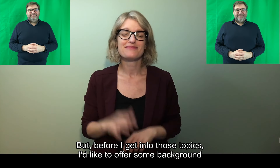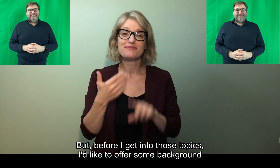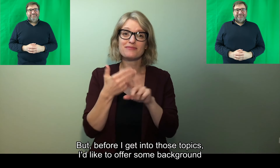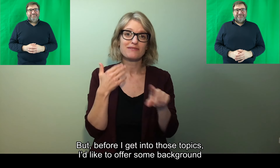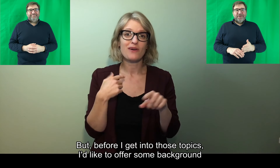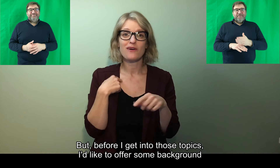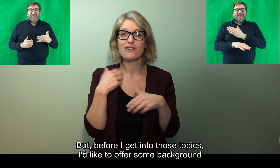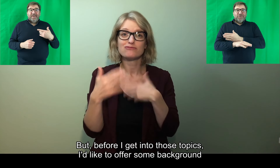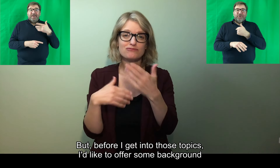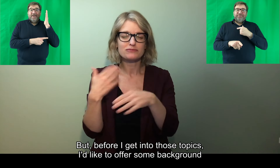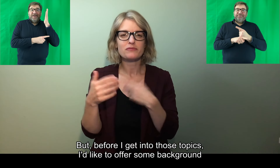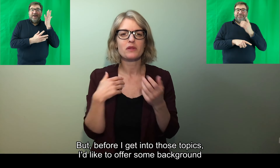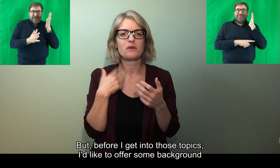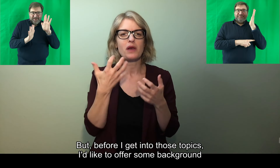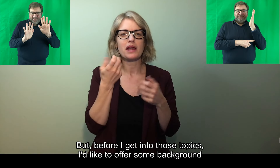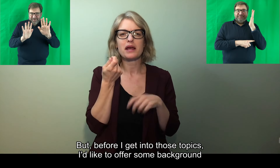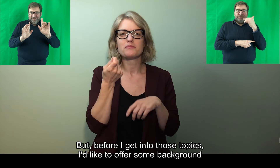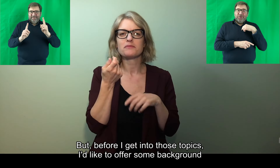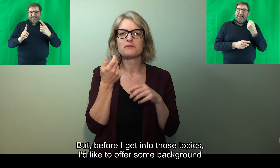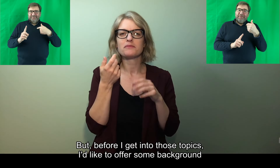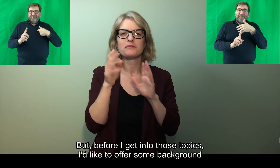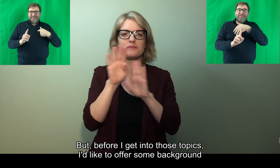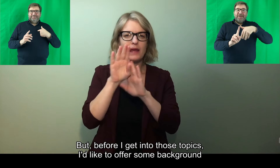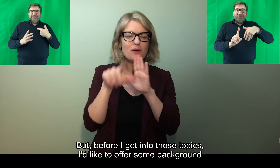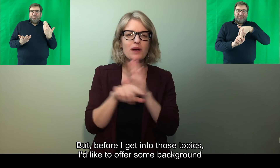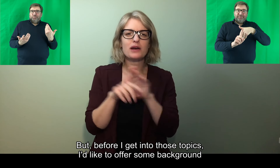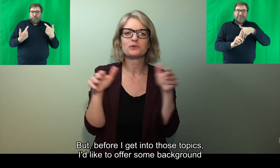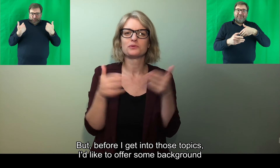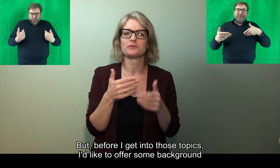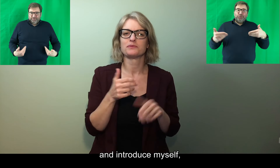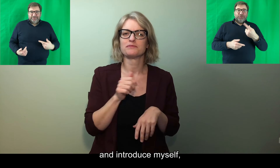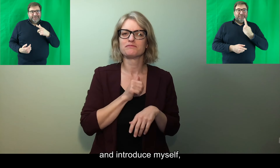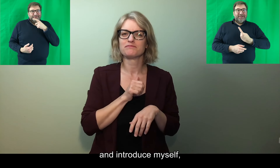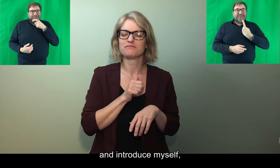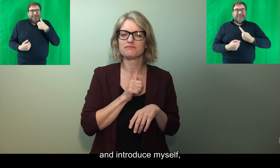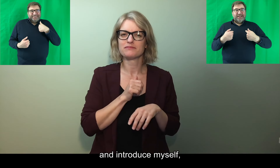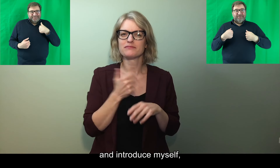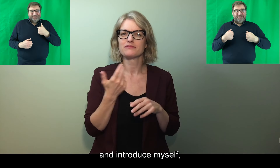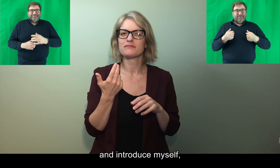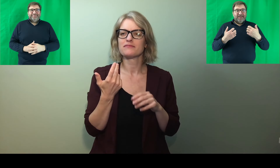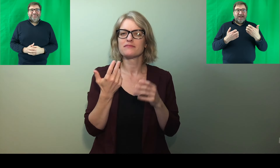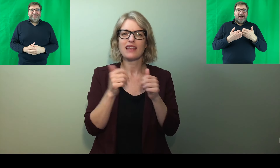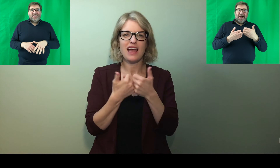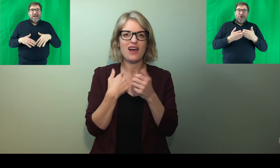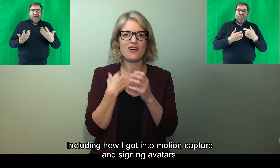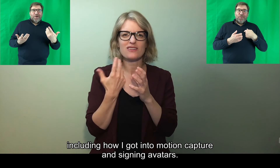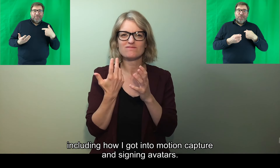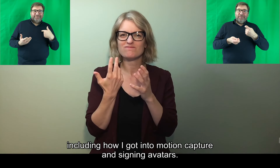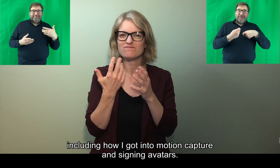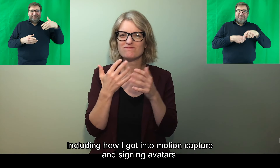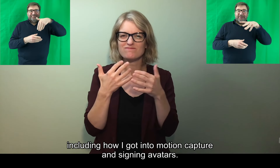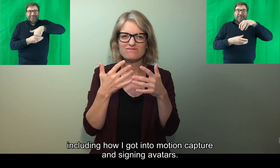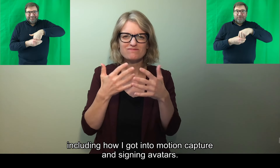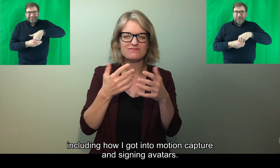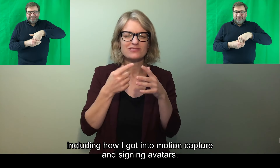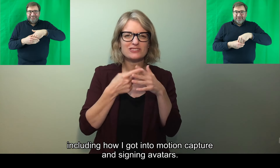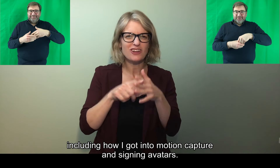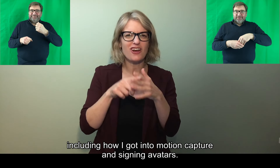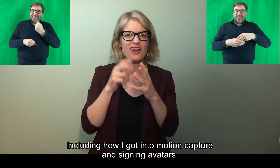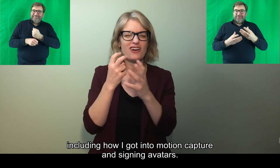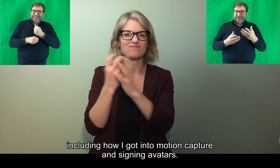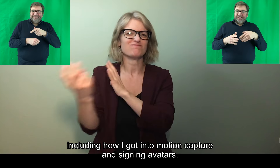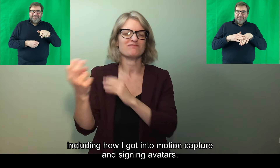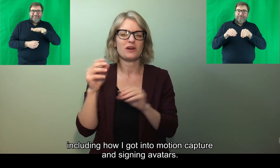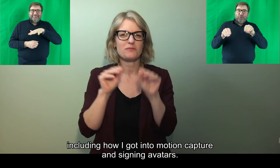But before I get into those topics, I'd like to offer some background and introduce myself, including how I got